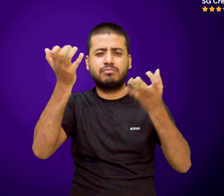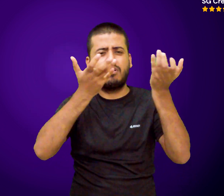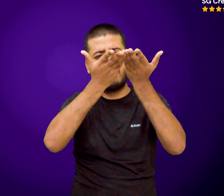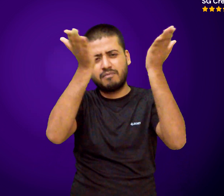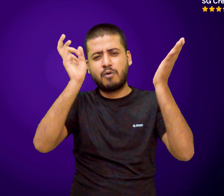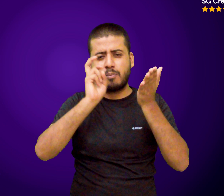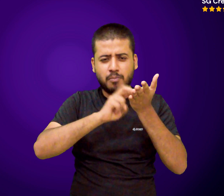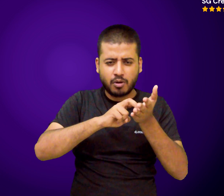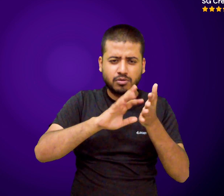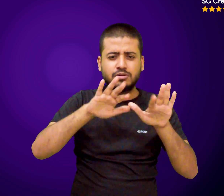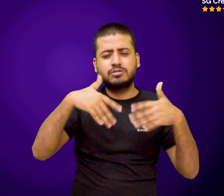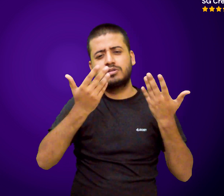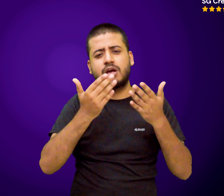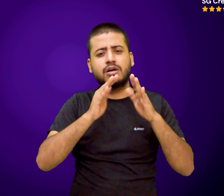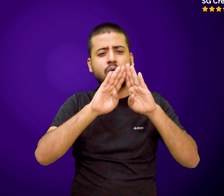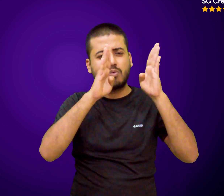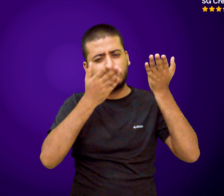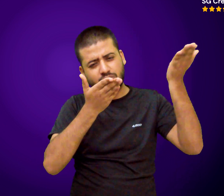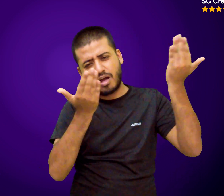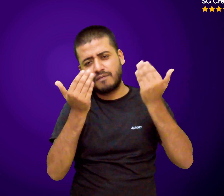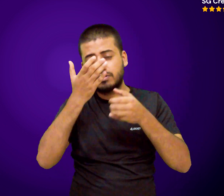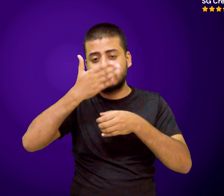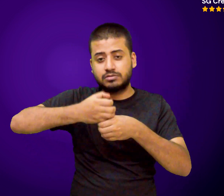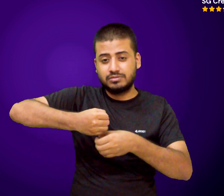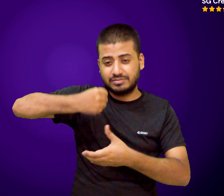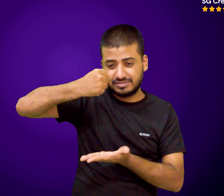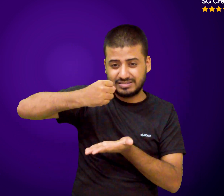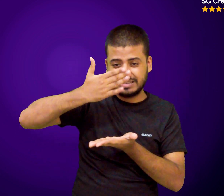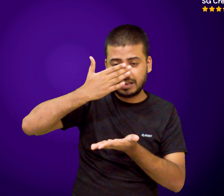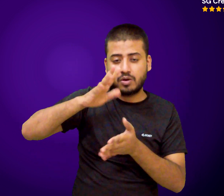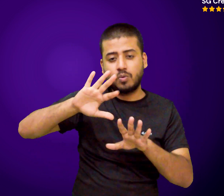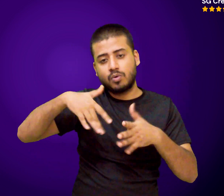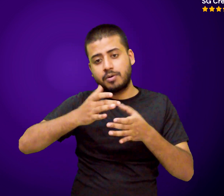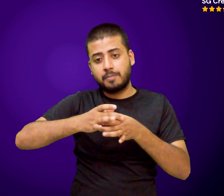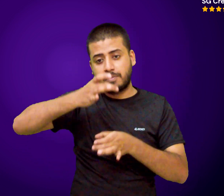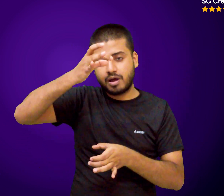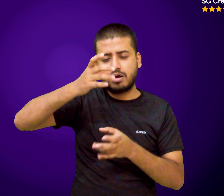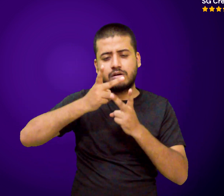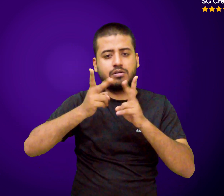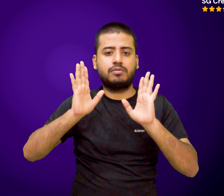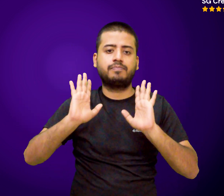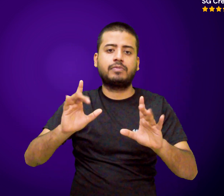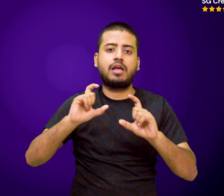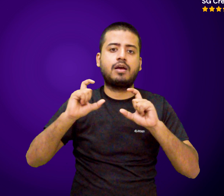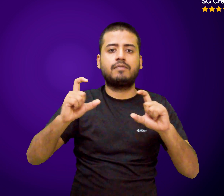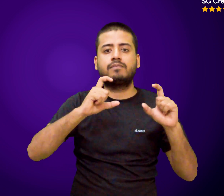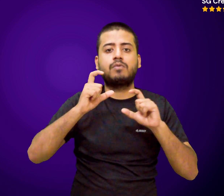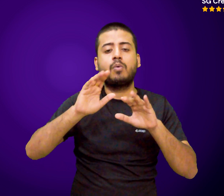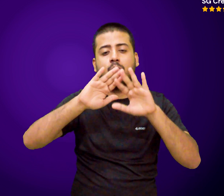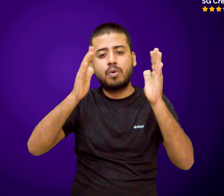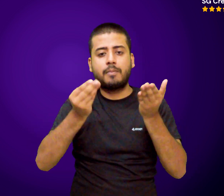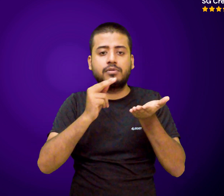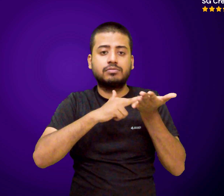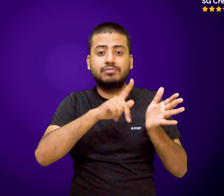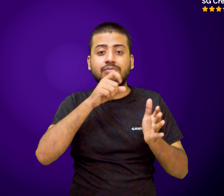but they are also susceptible to pollution and climate change impacts, which can affect human access to clean water.